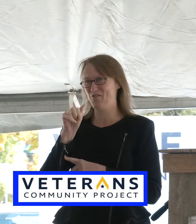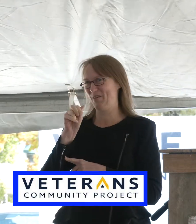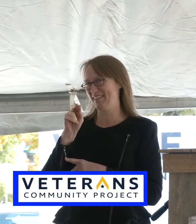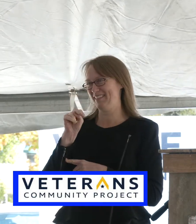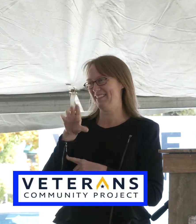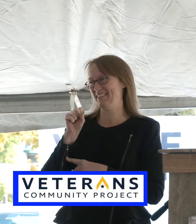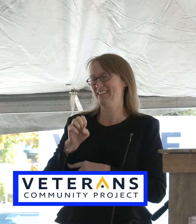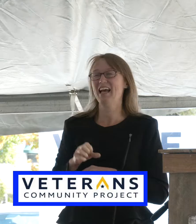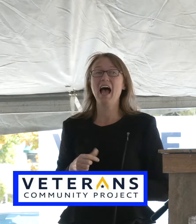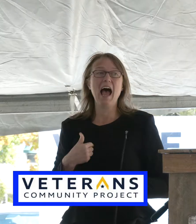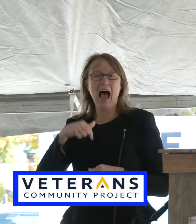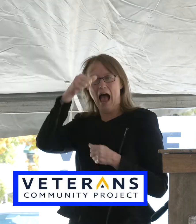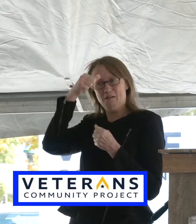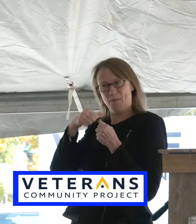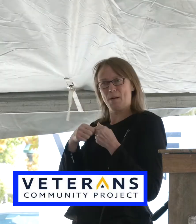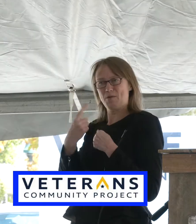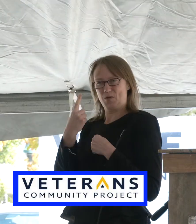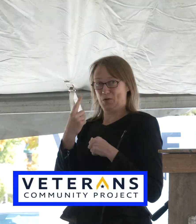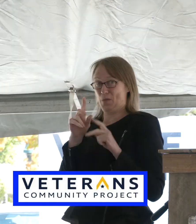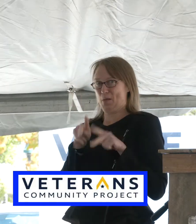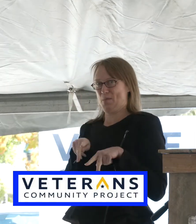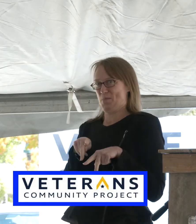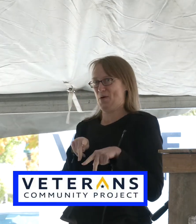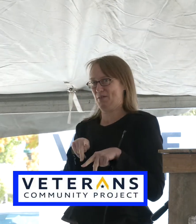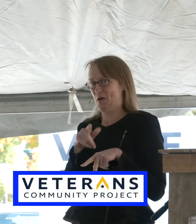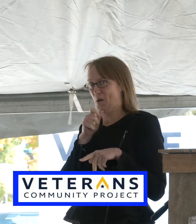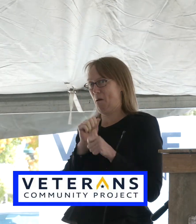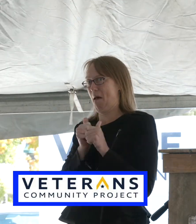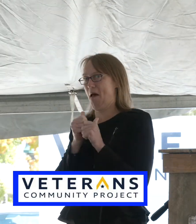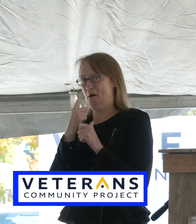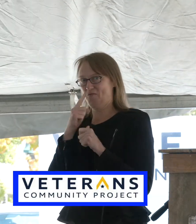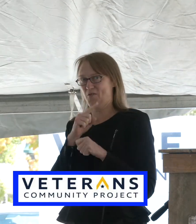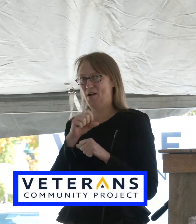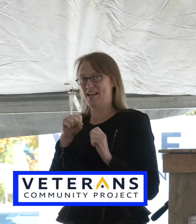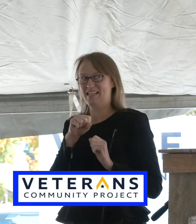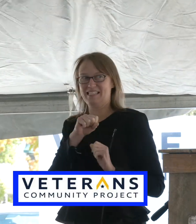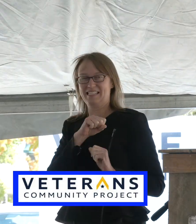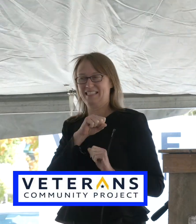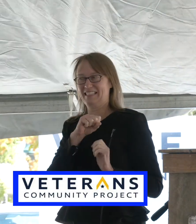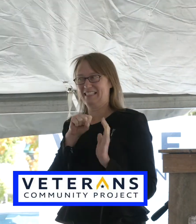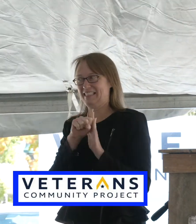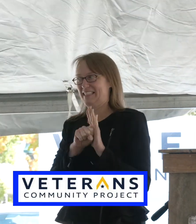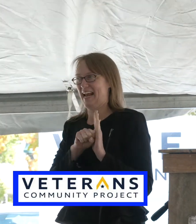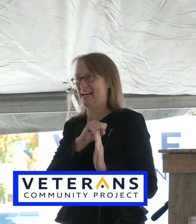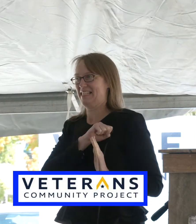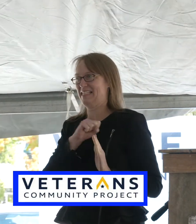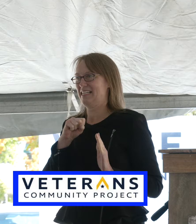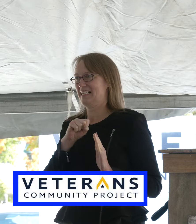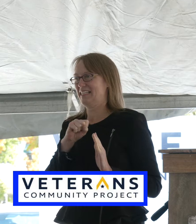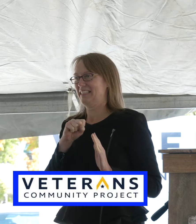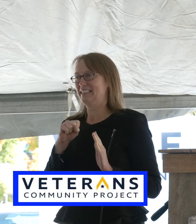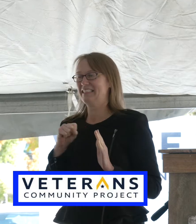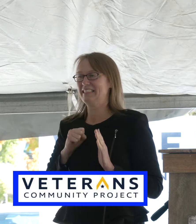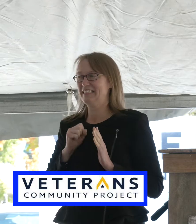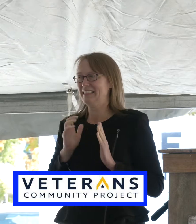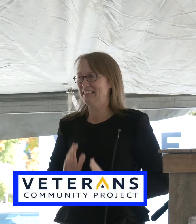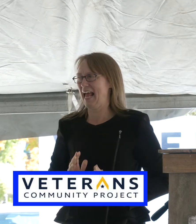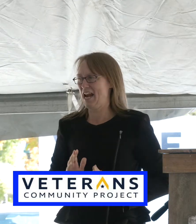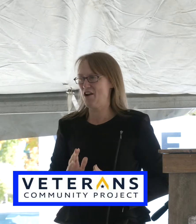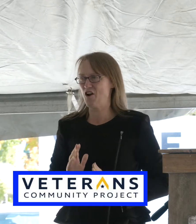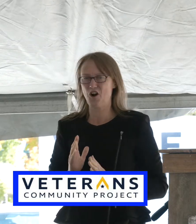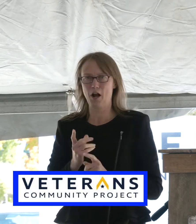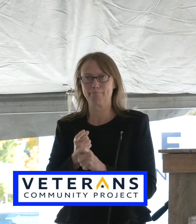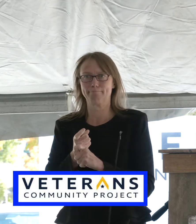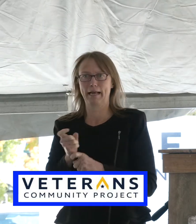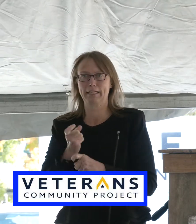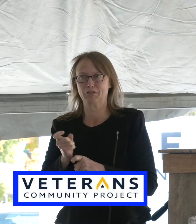was, I'll just let that ripple through the crowd. He's laughing, that's good. I was a little worried about that.